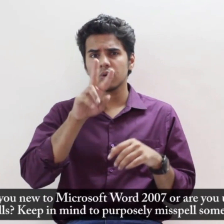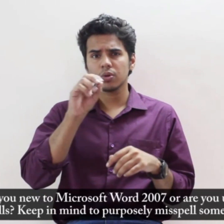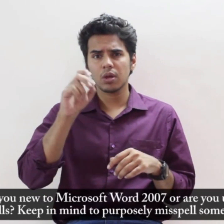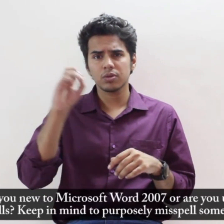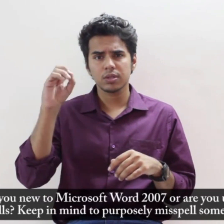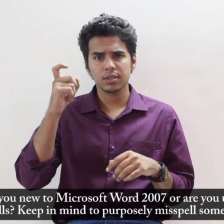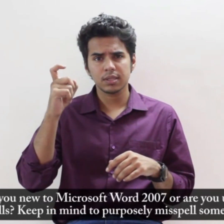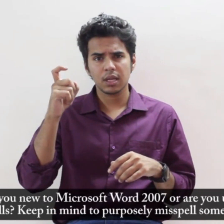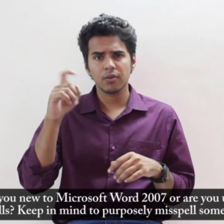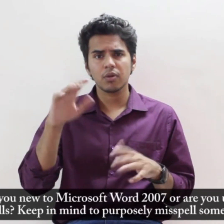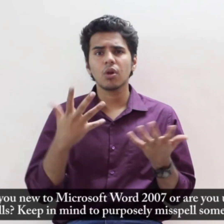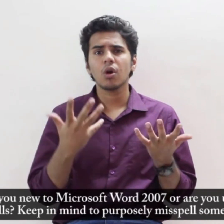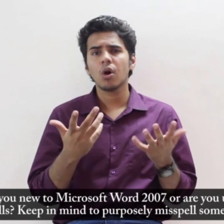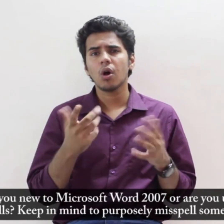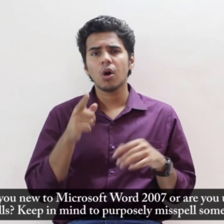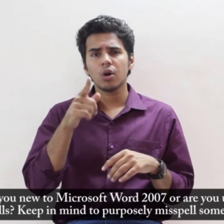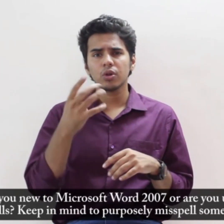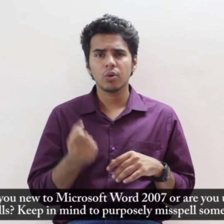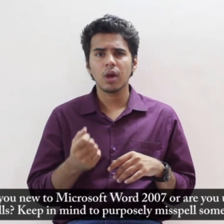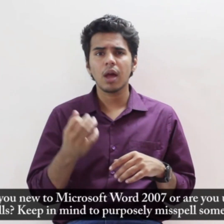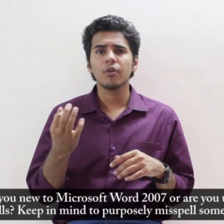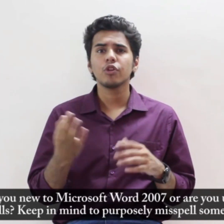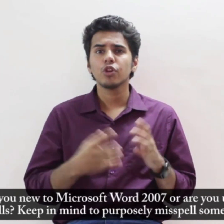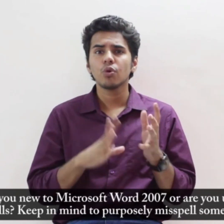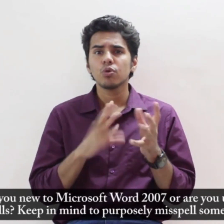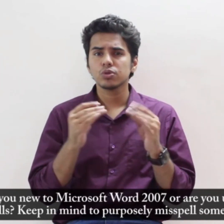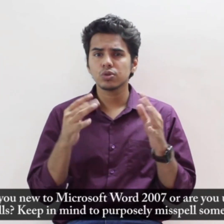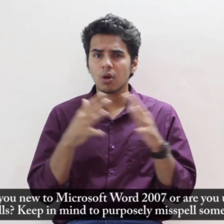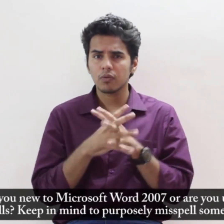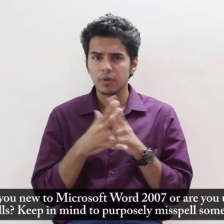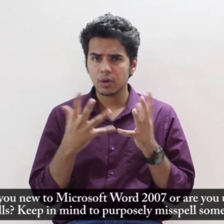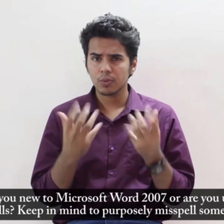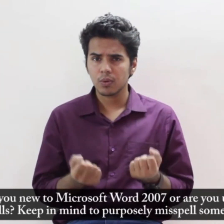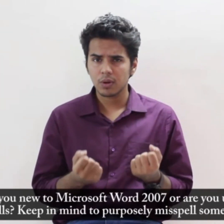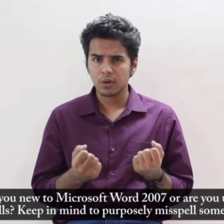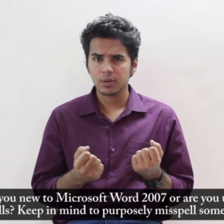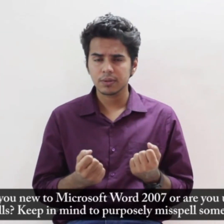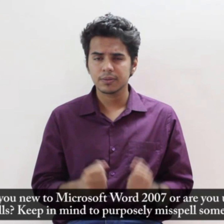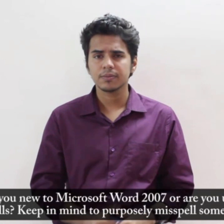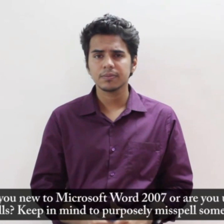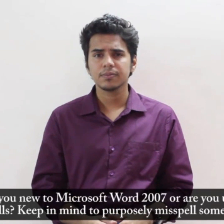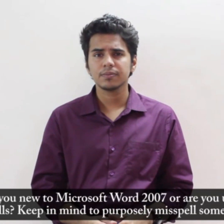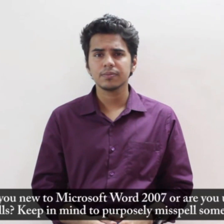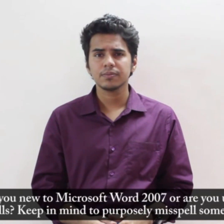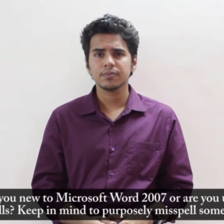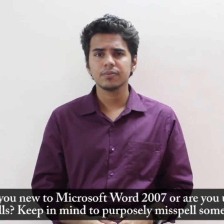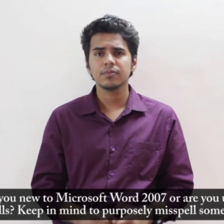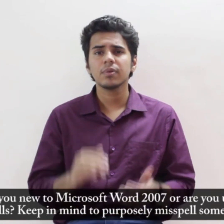skills? Keep in mind to purposely misspell some words.